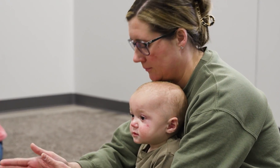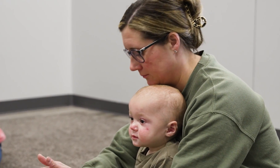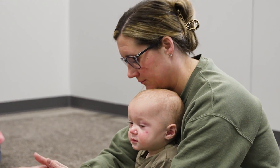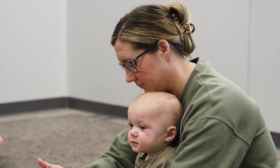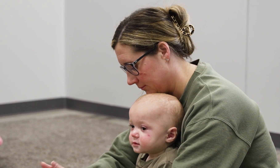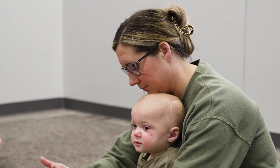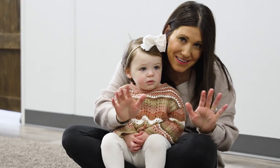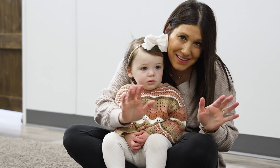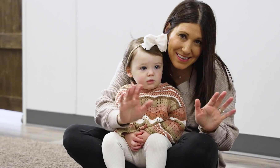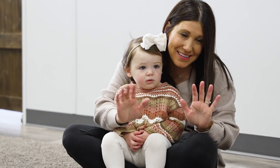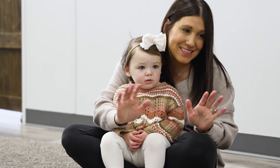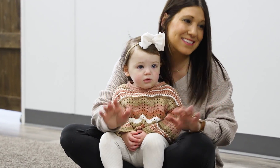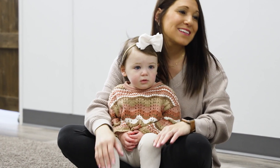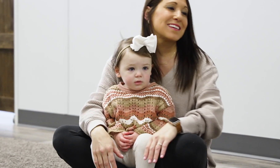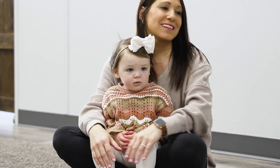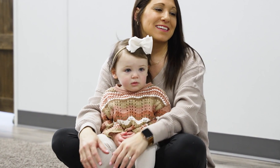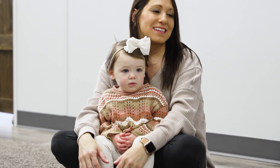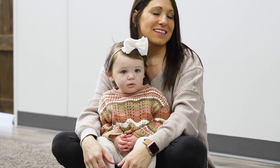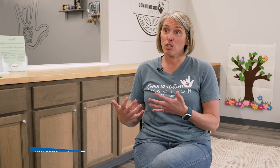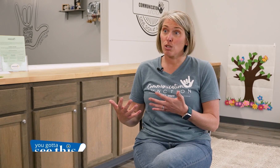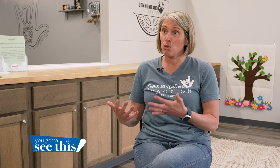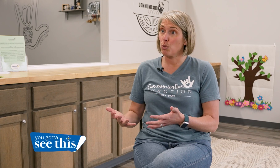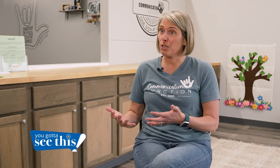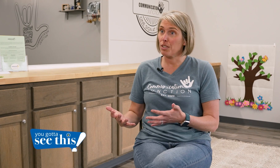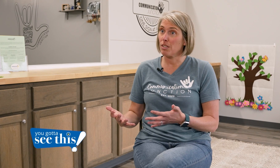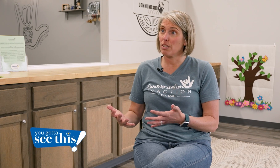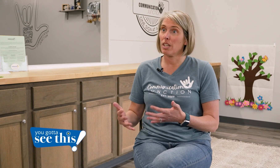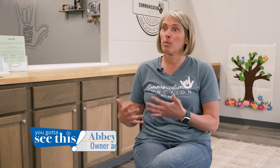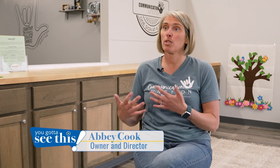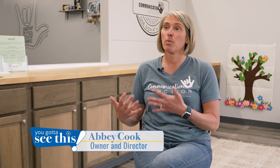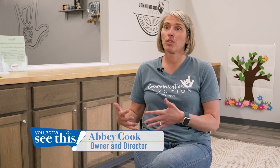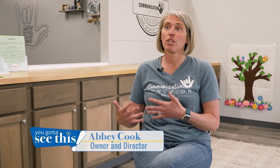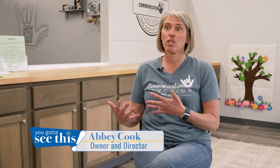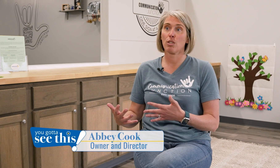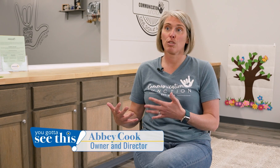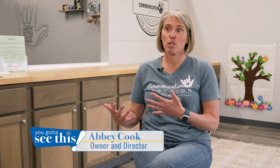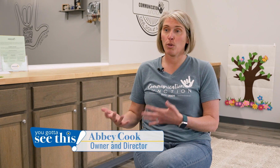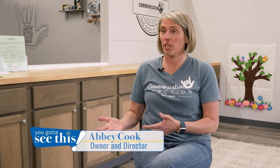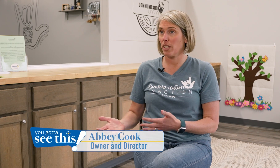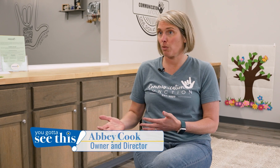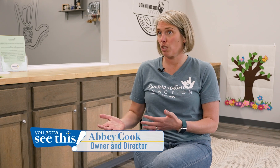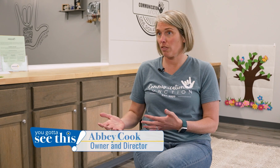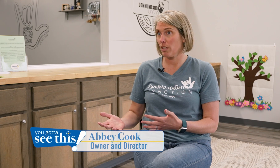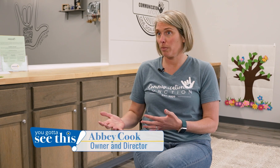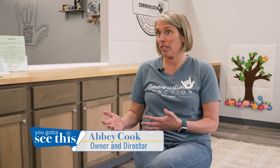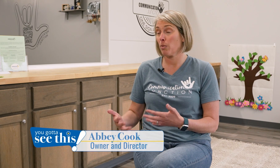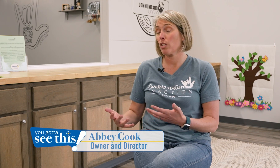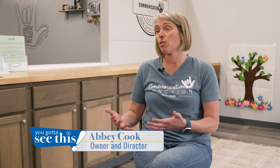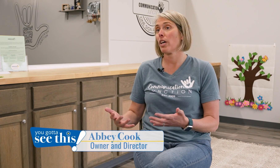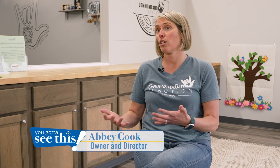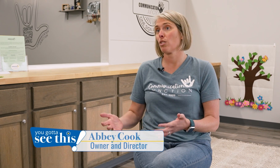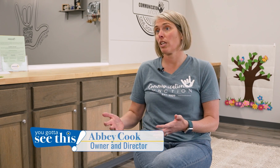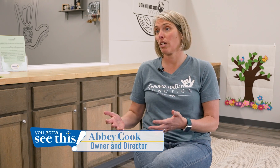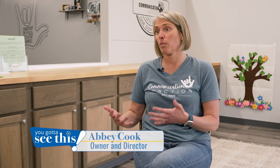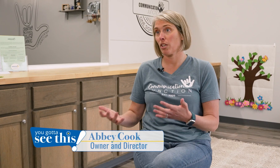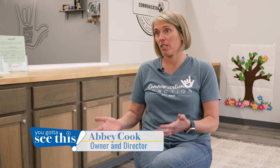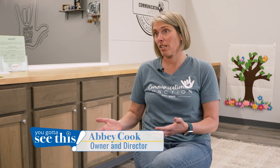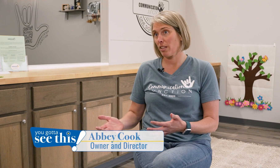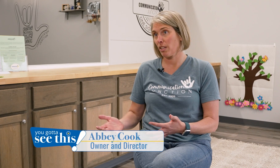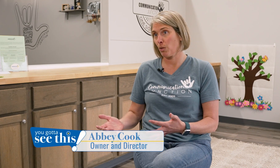What we do here at Communication Junction is we give parents the tools to help support their children's spoken language development. And we do that using American Sign